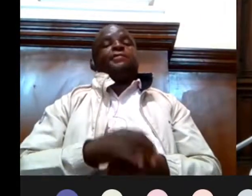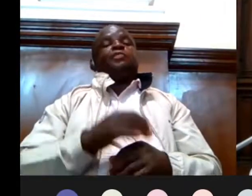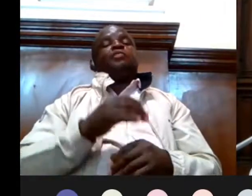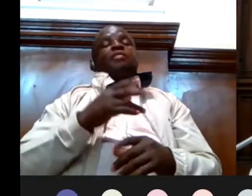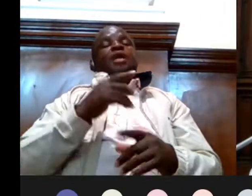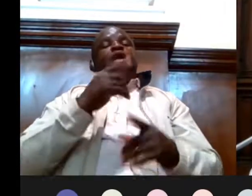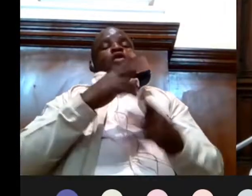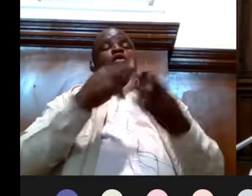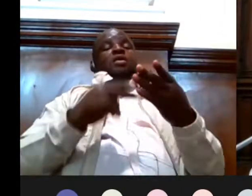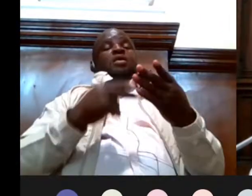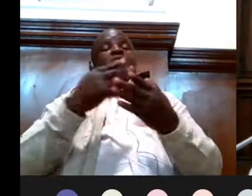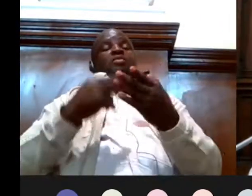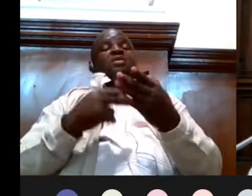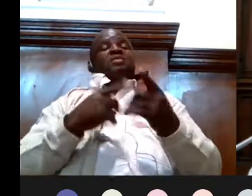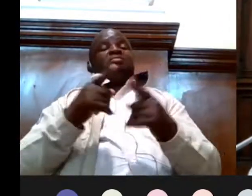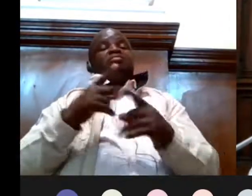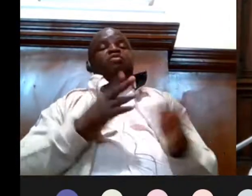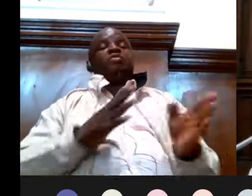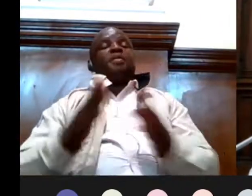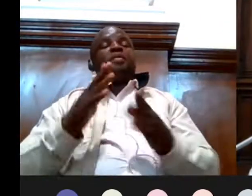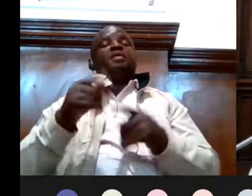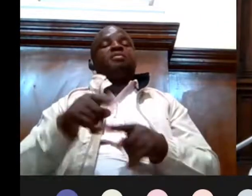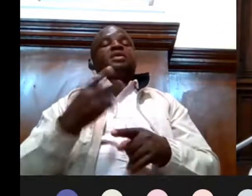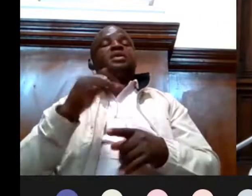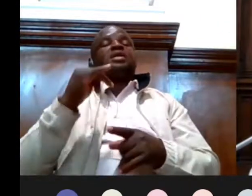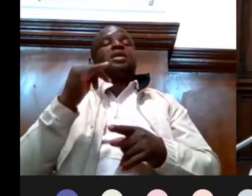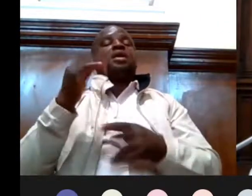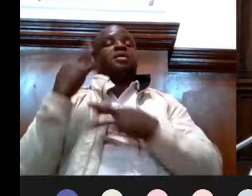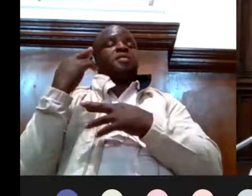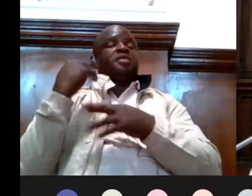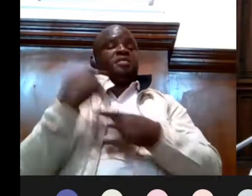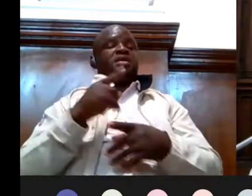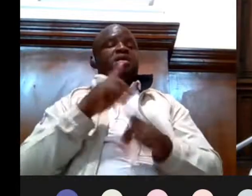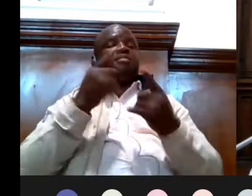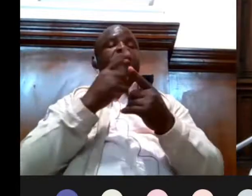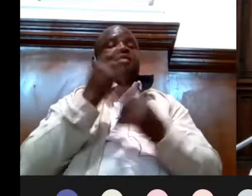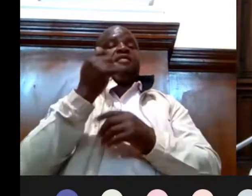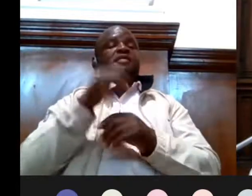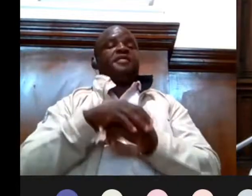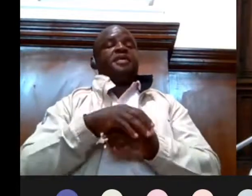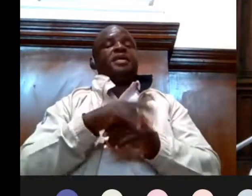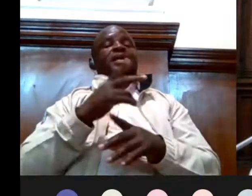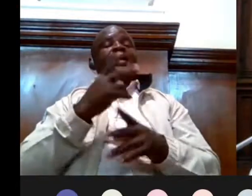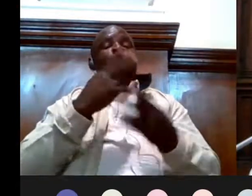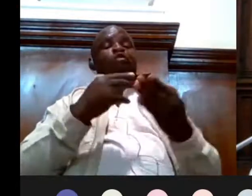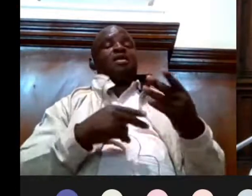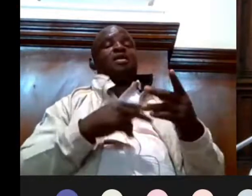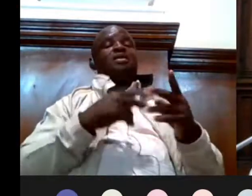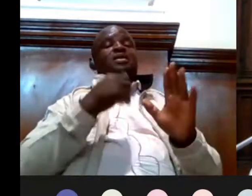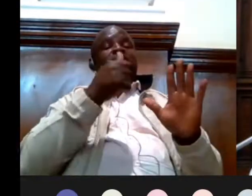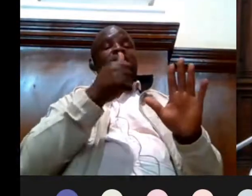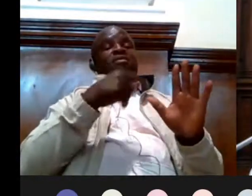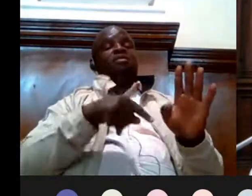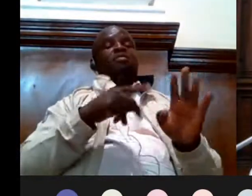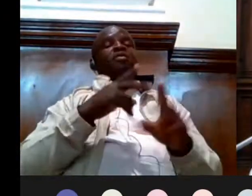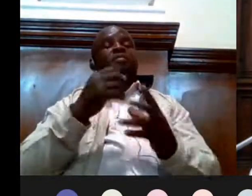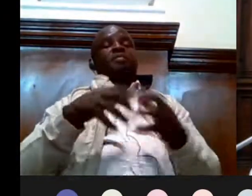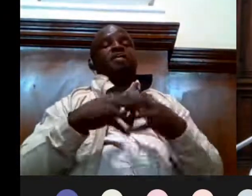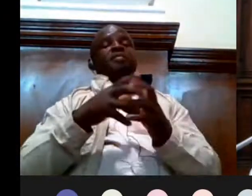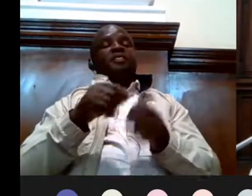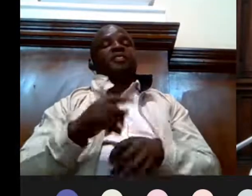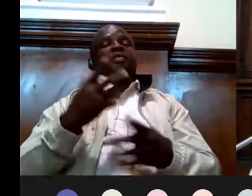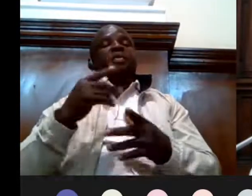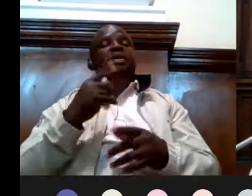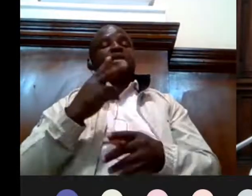transversal contracts is within the mandate of the Free State Provincial Treasury. 6 transversal contracts were arranged between